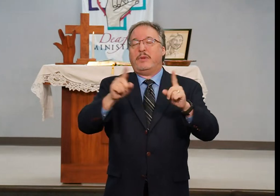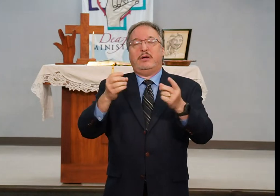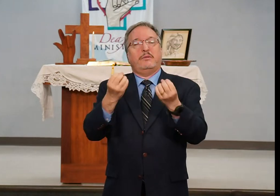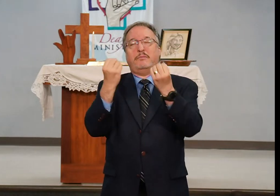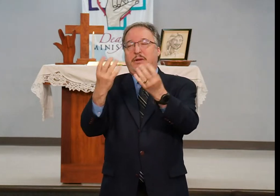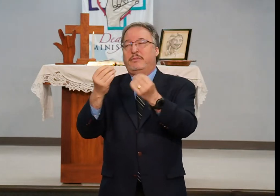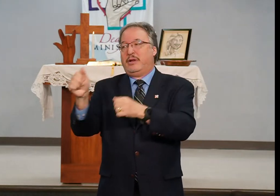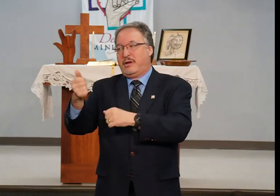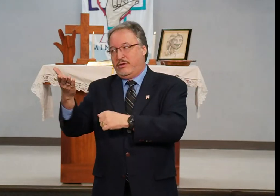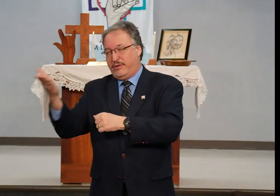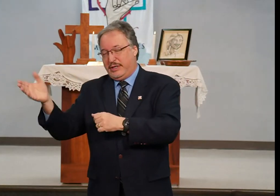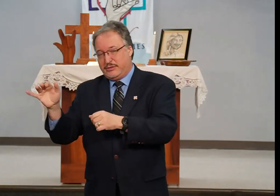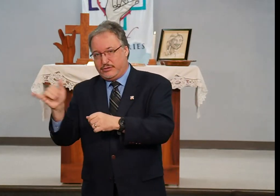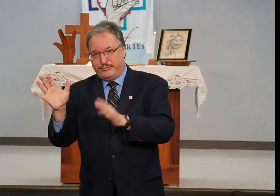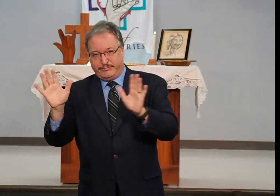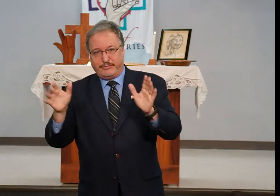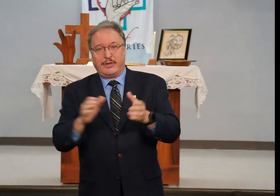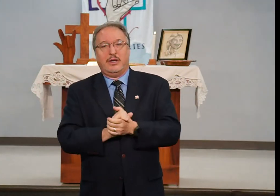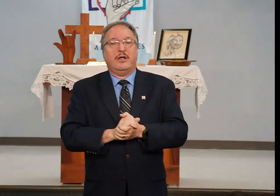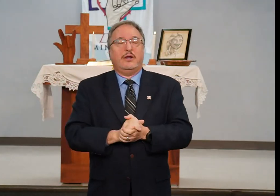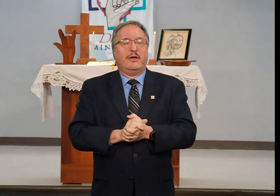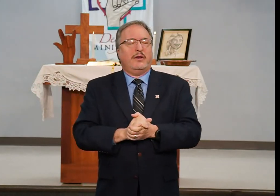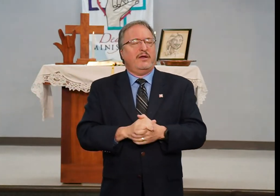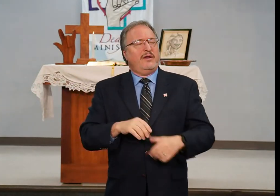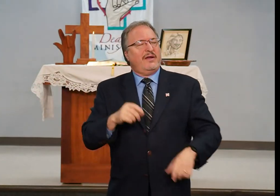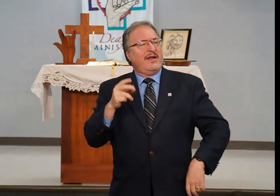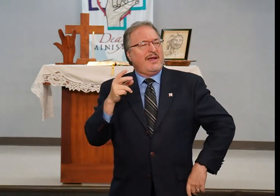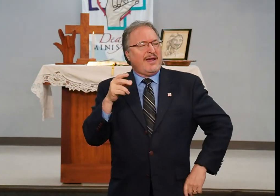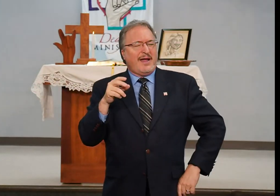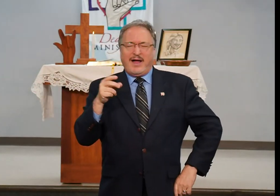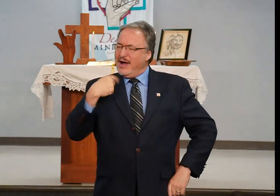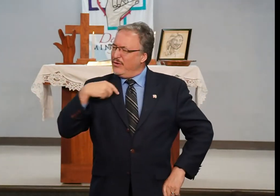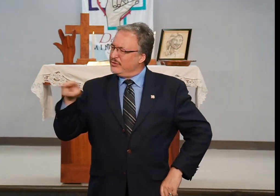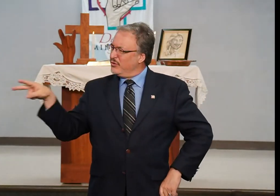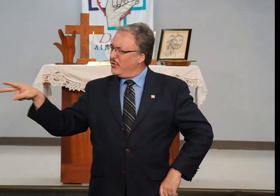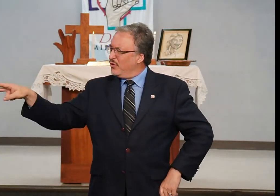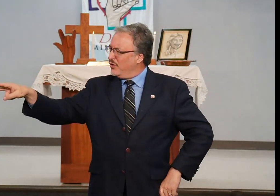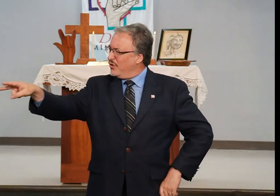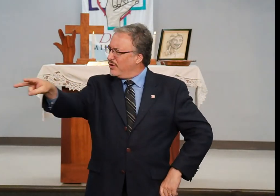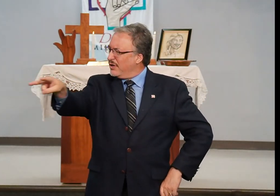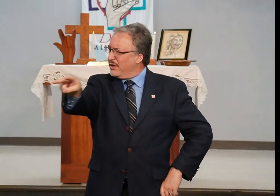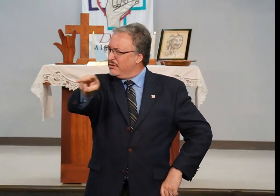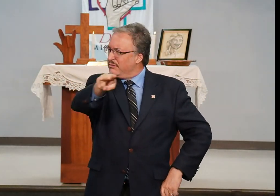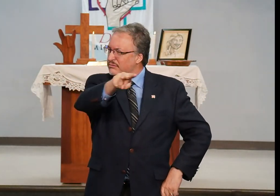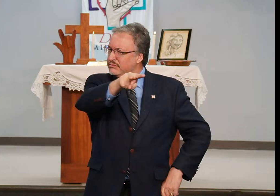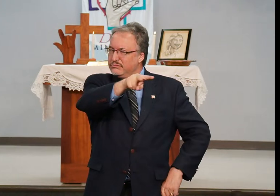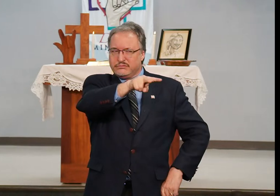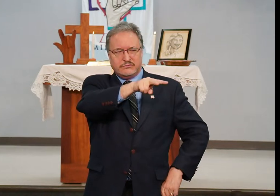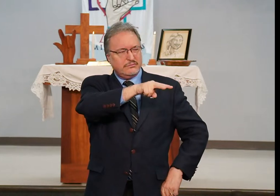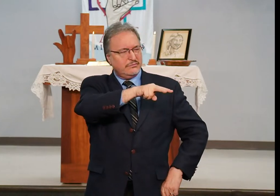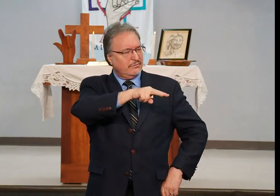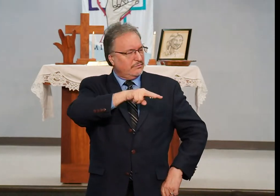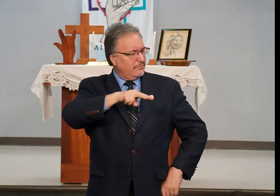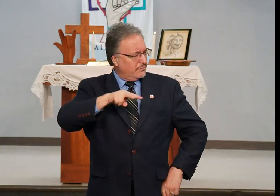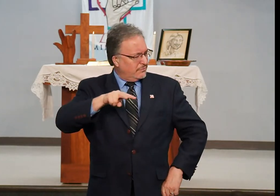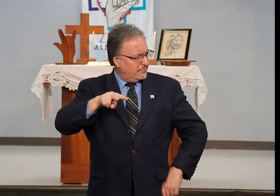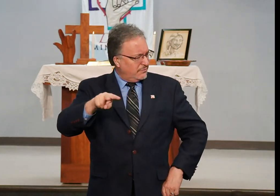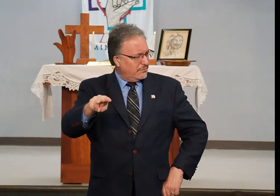that conference, Deaf Missions was responsible for the production of the Jesus movie and financial support